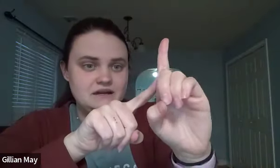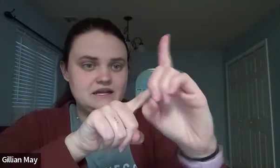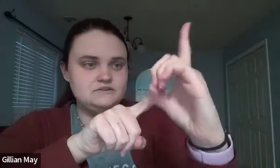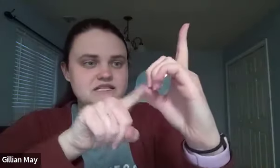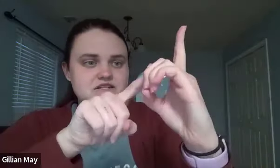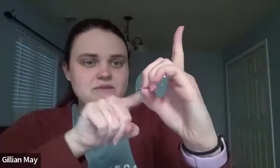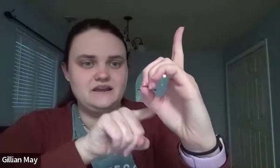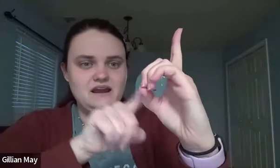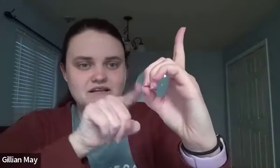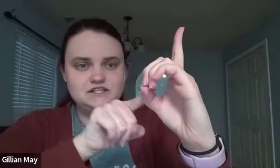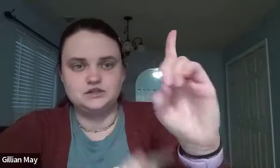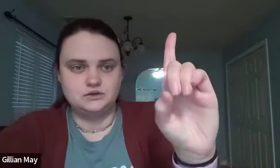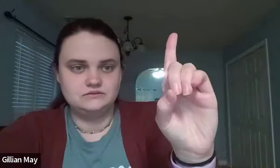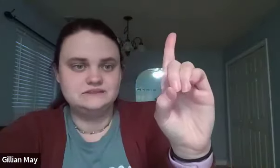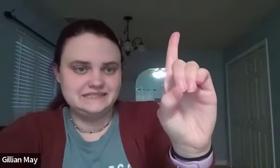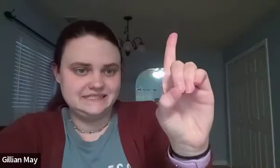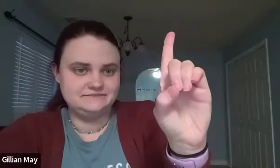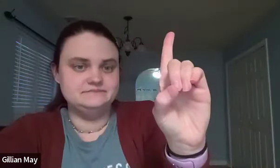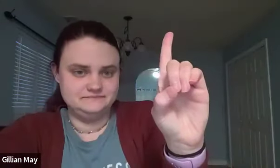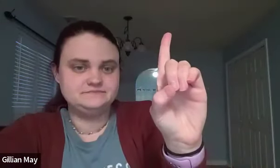and your D is going to make that kind of like circle, D.